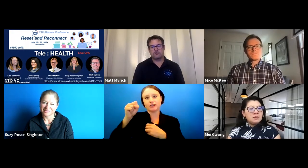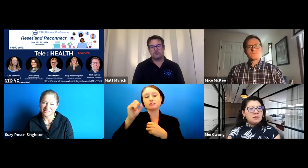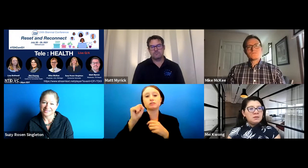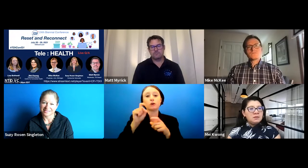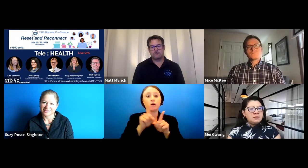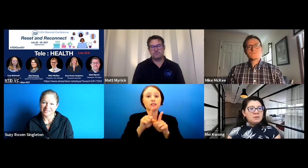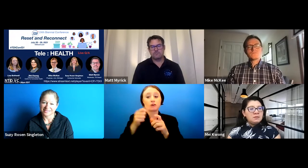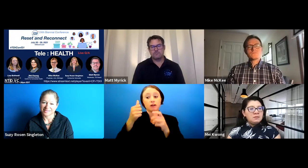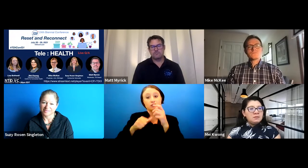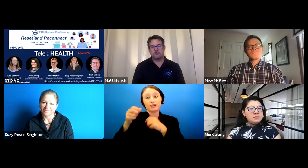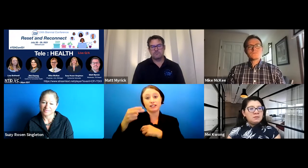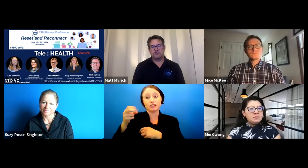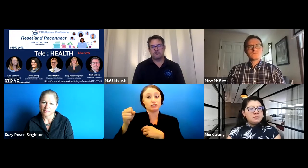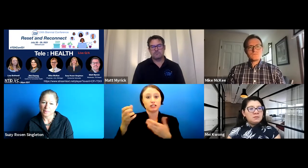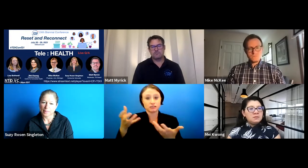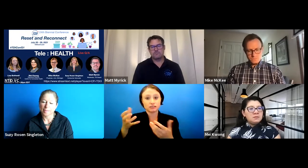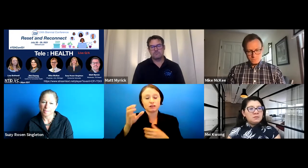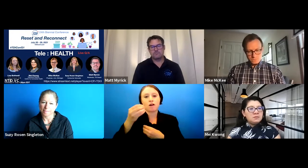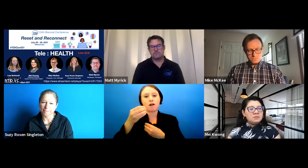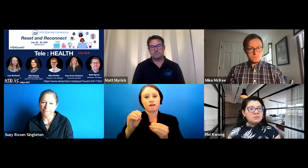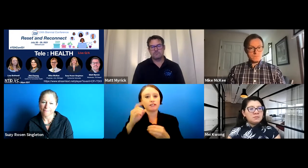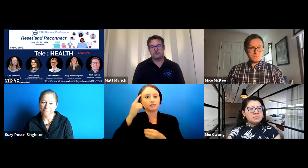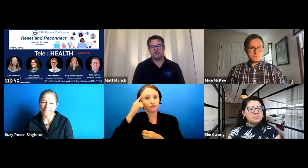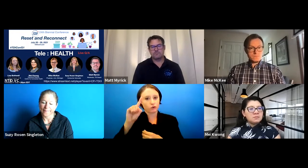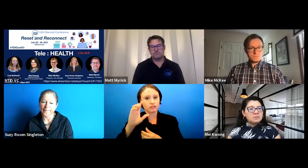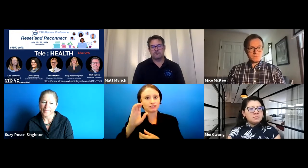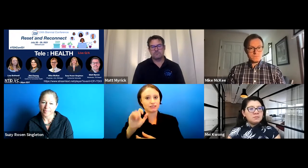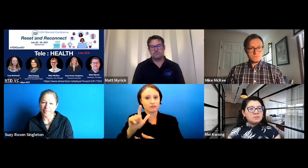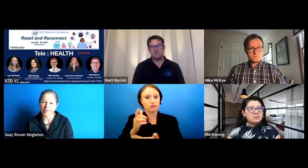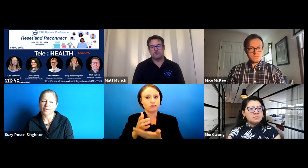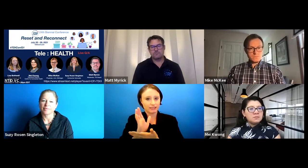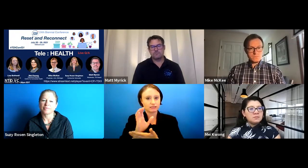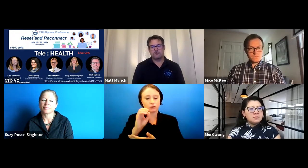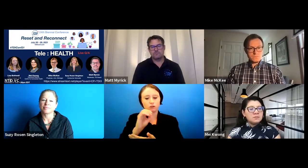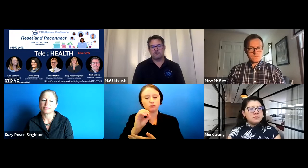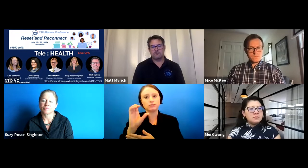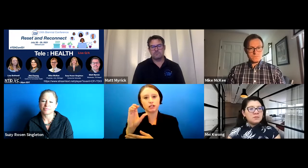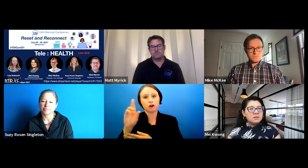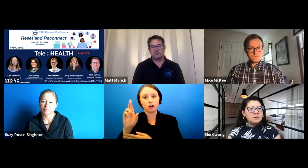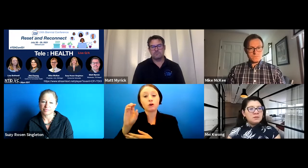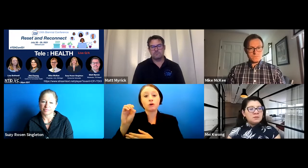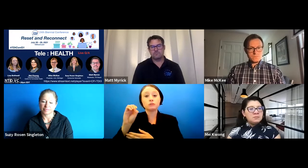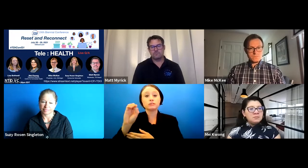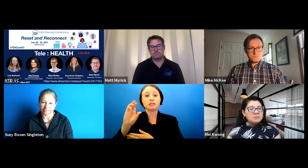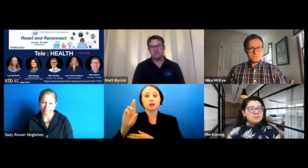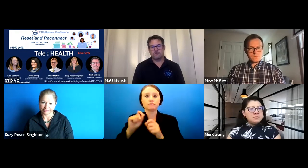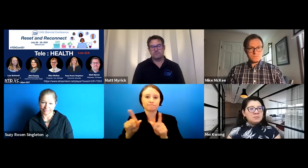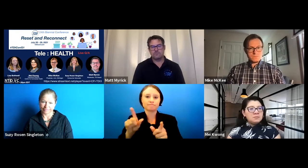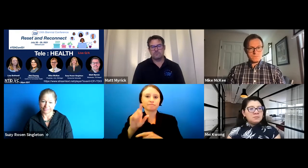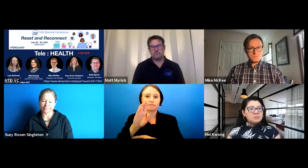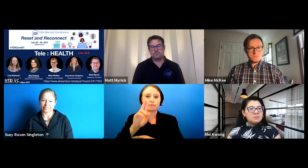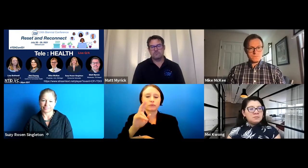So it's under, the ACA is under HHS. So under HHS is the Office for Civil Rights, the